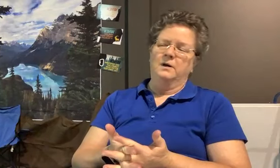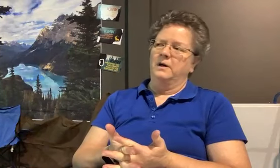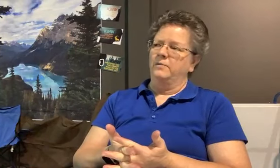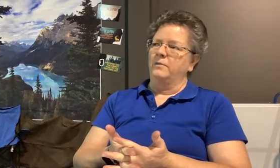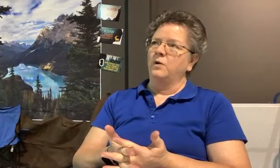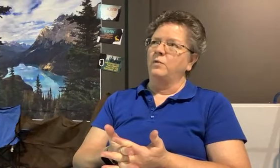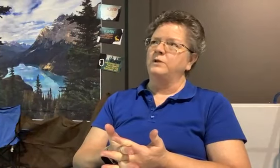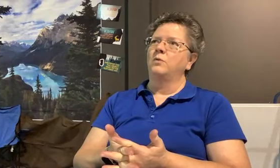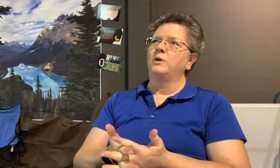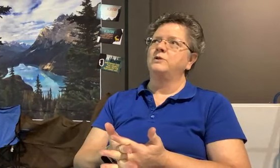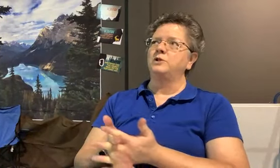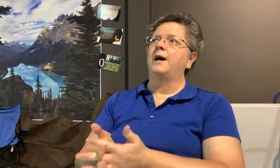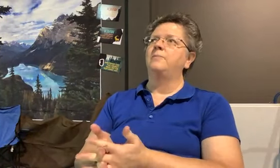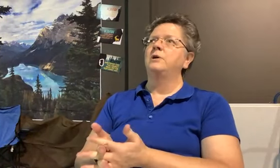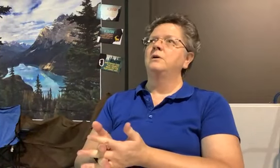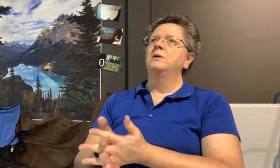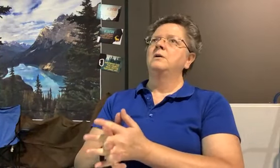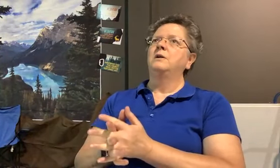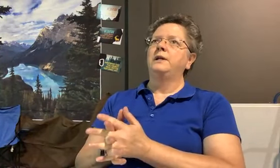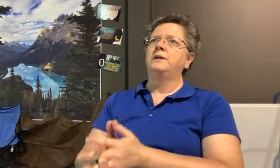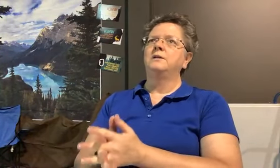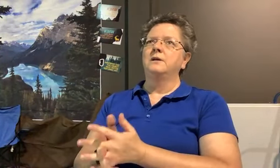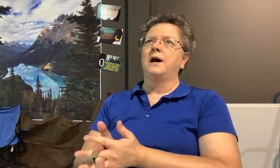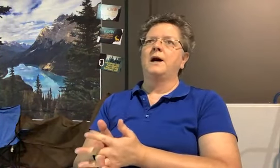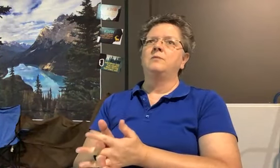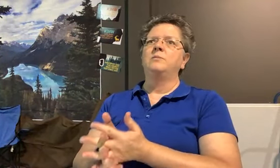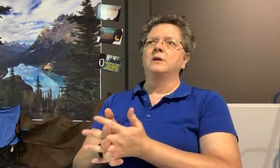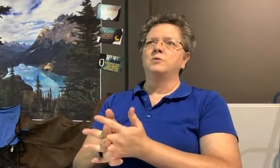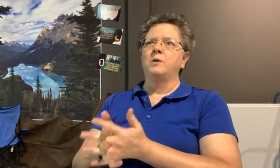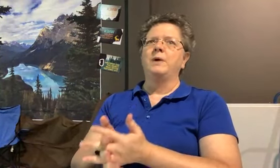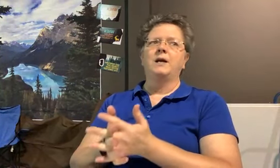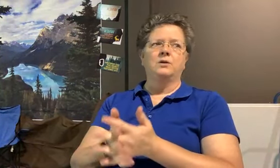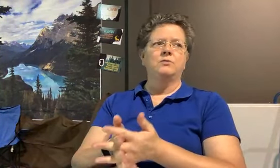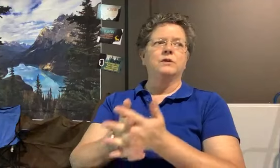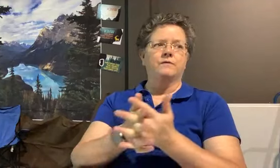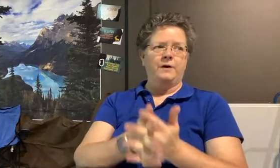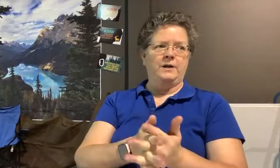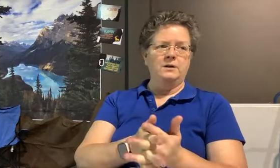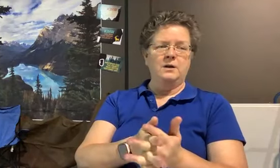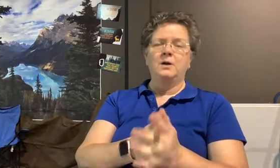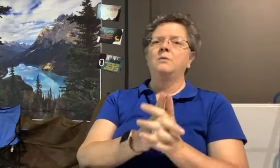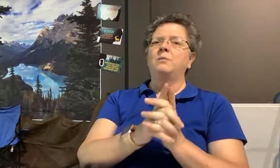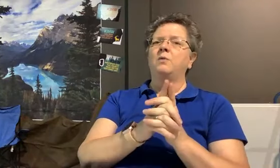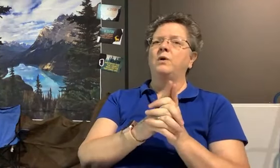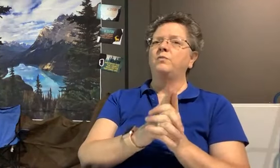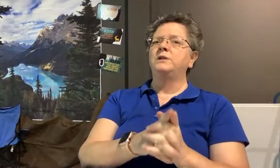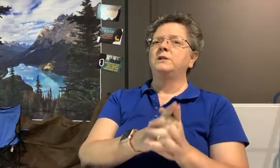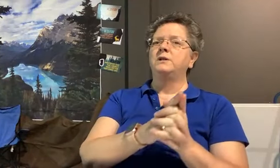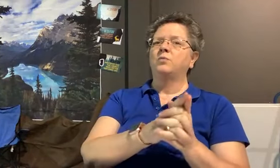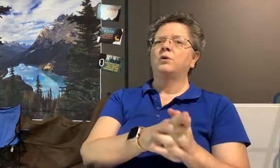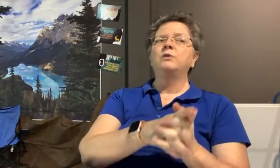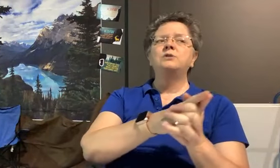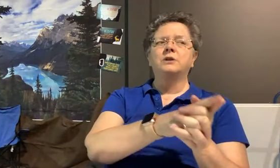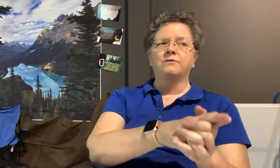It's we don't want to stop leaning into God because we might lose a friend. But when we see that we're losing a